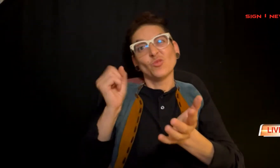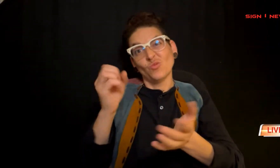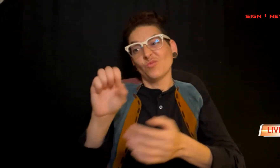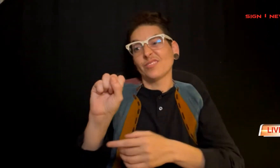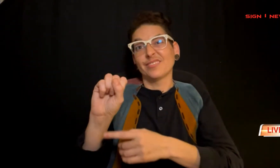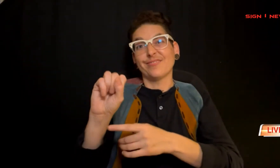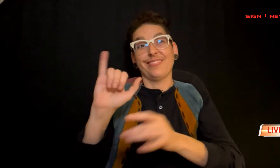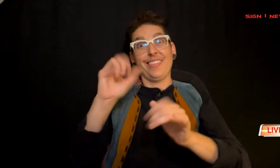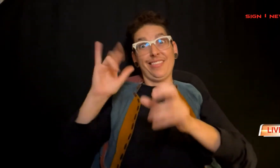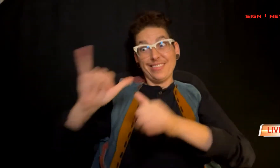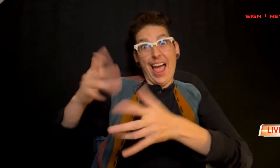more authentic.